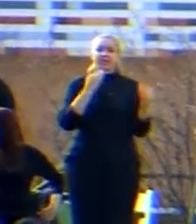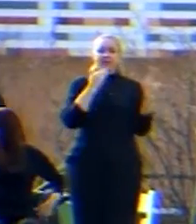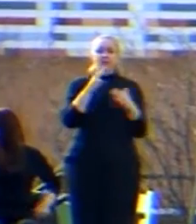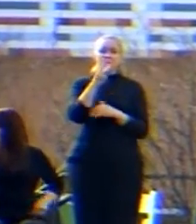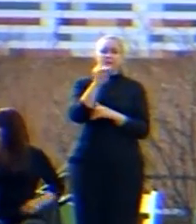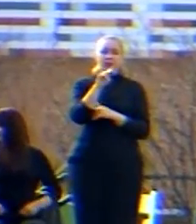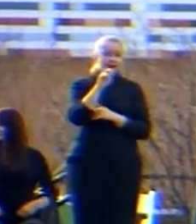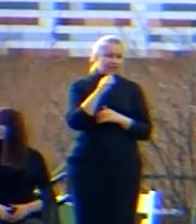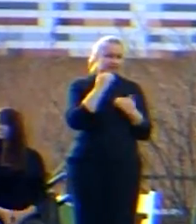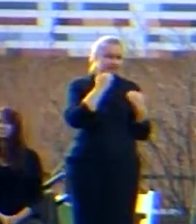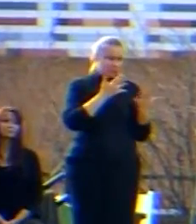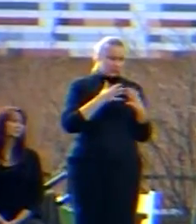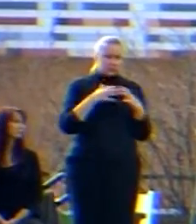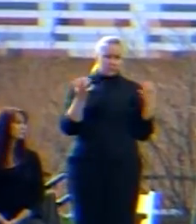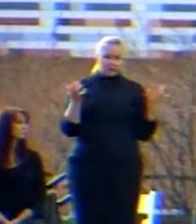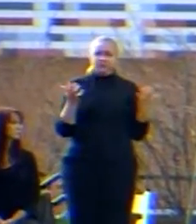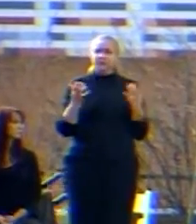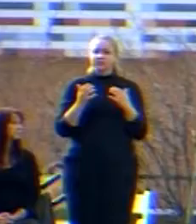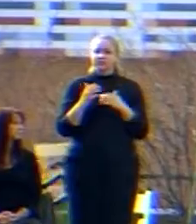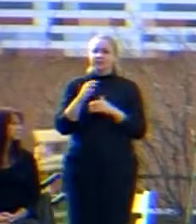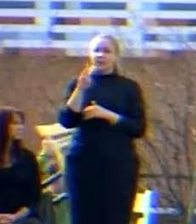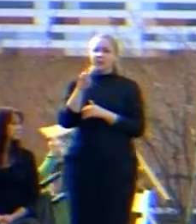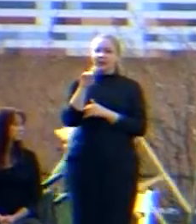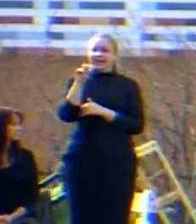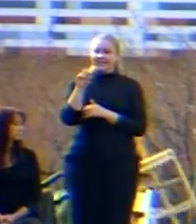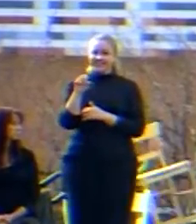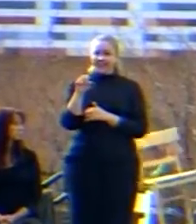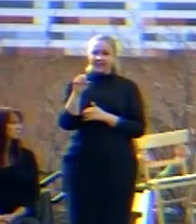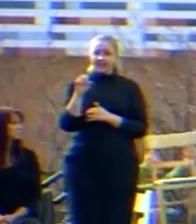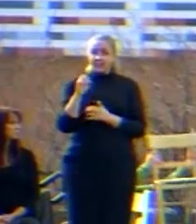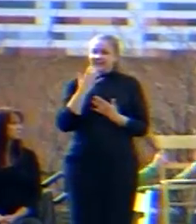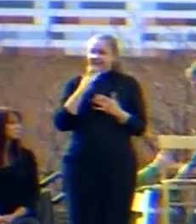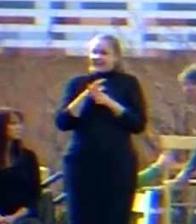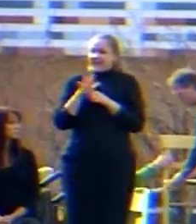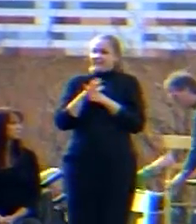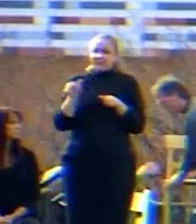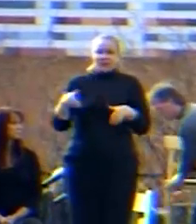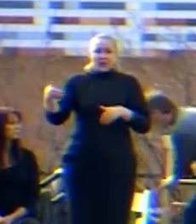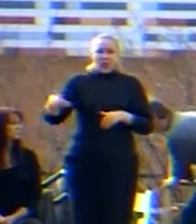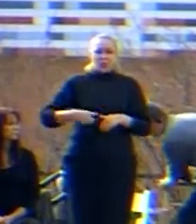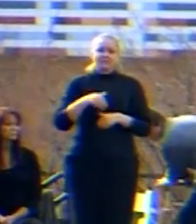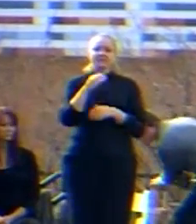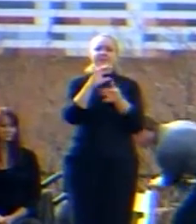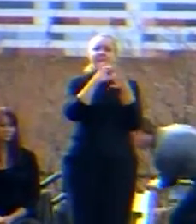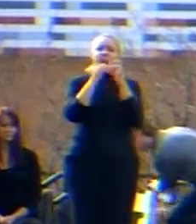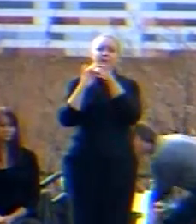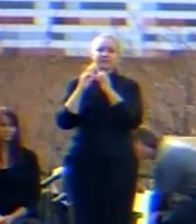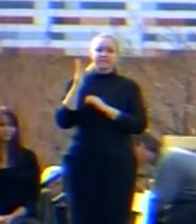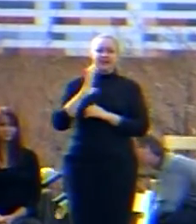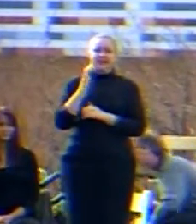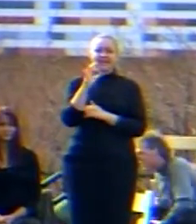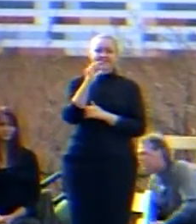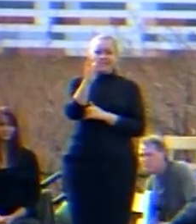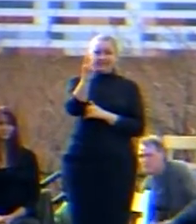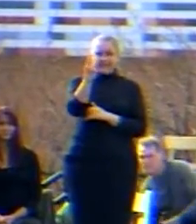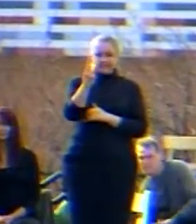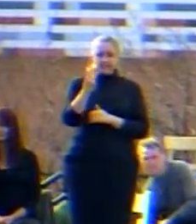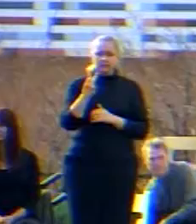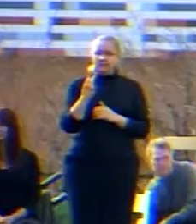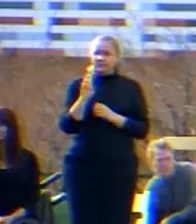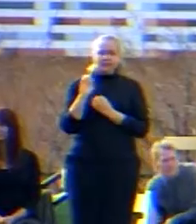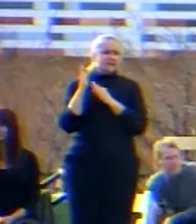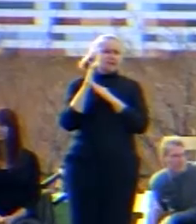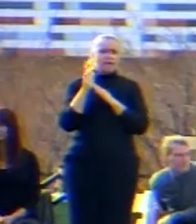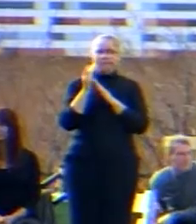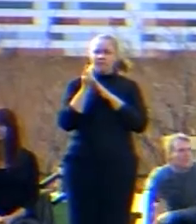Thank you, Wayne, and thank you, folks. And as Wayne mentioned, I was lucky enough to be hosting the Olympics in 1996, when one of